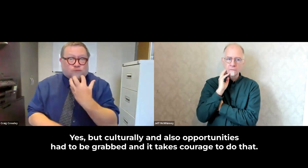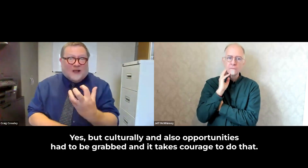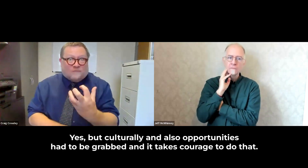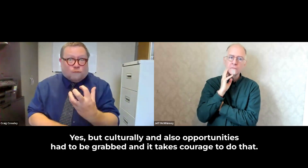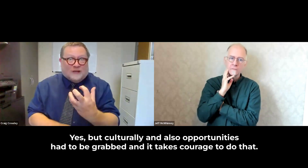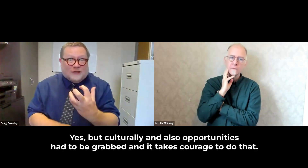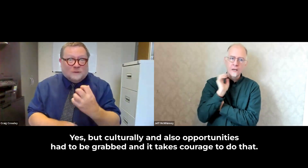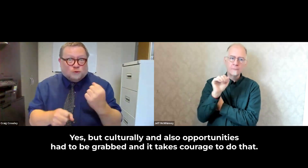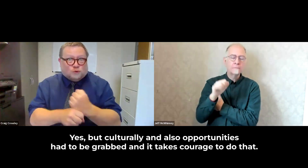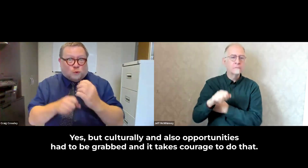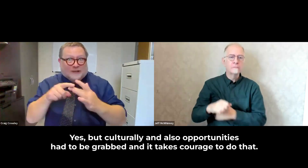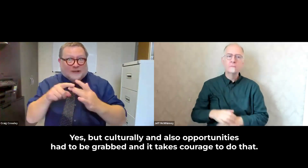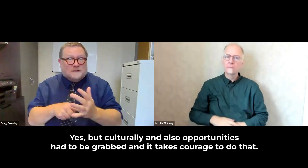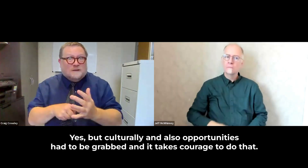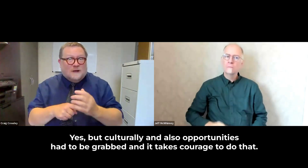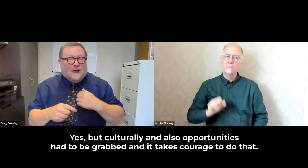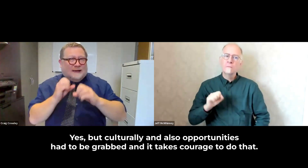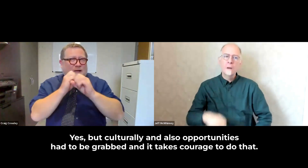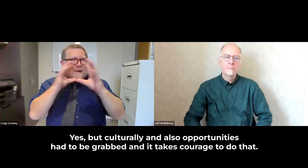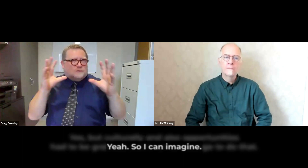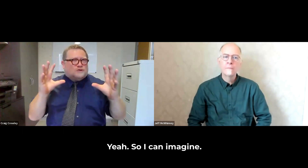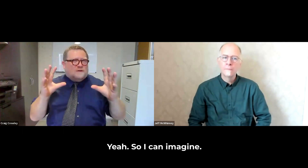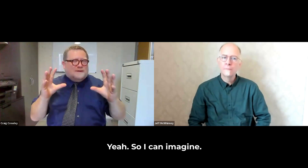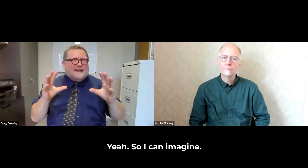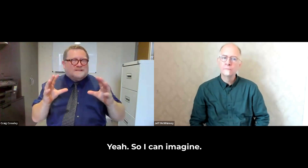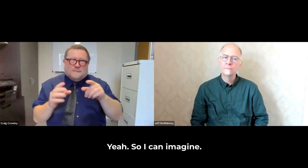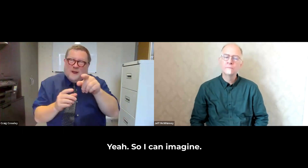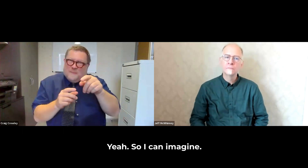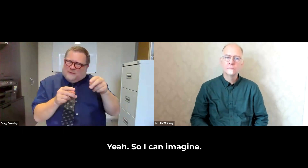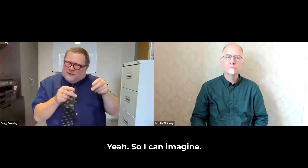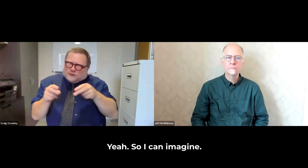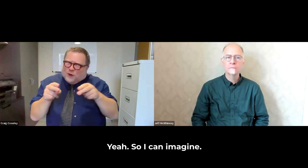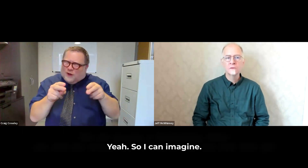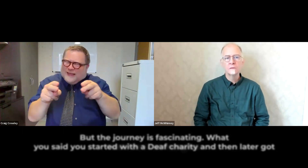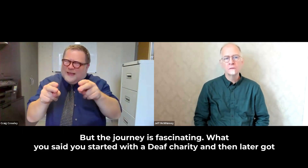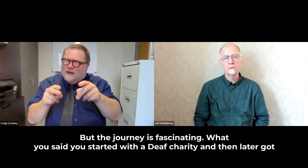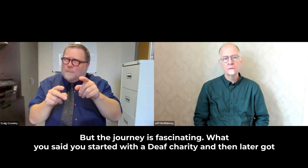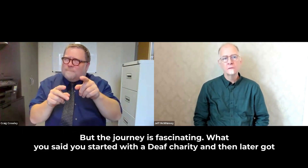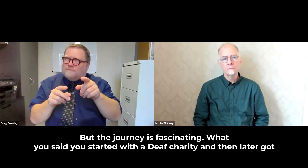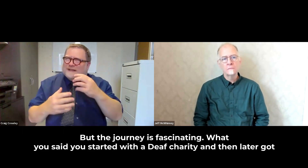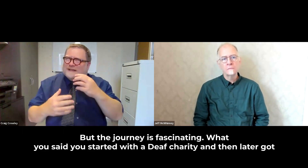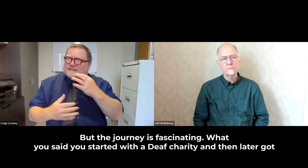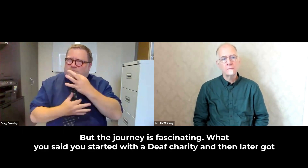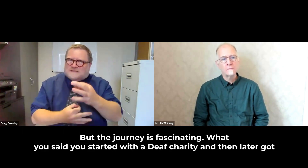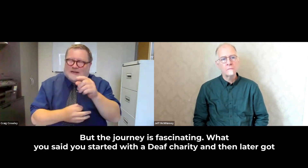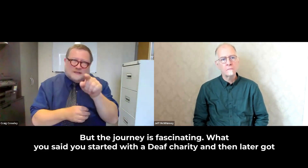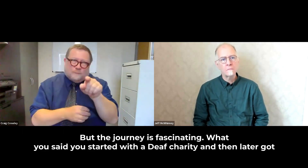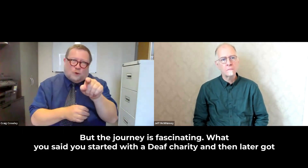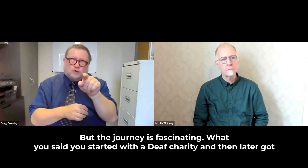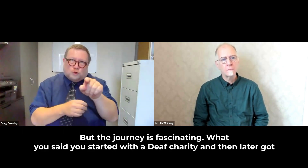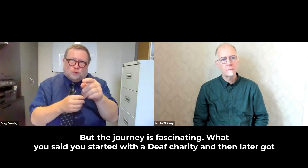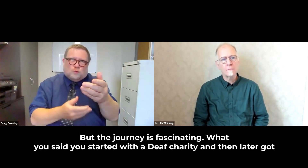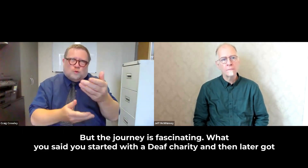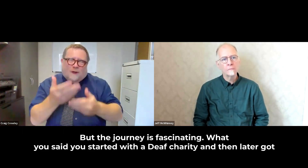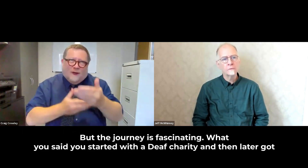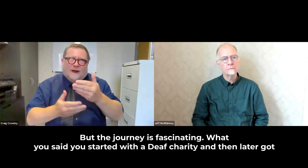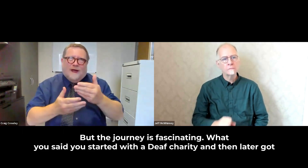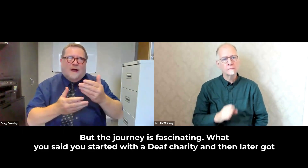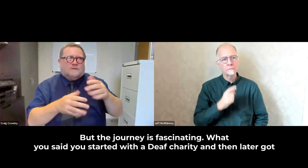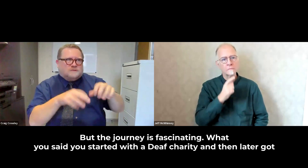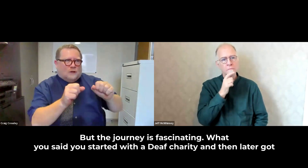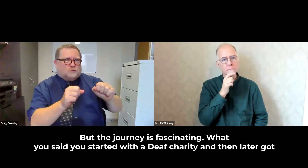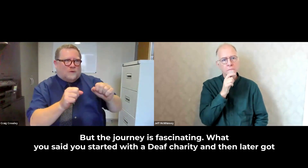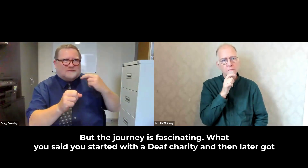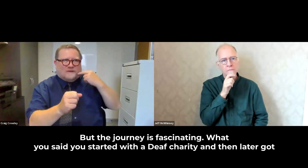to be grabbed, and it takes courage to do that. Yeah, so I can imagine. But the journey is